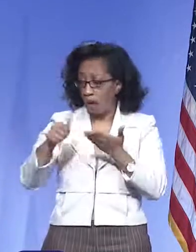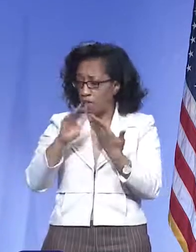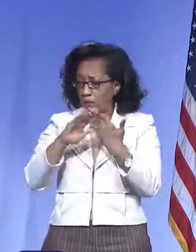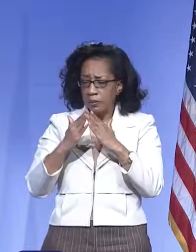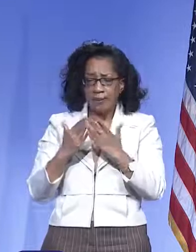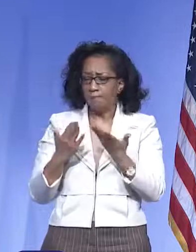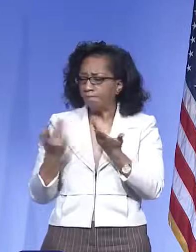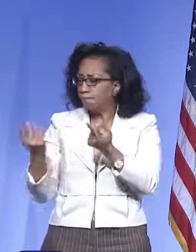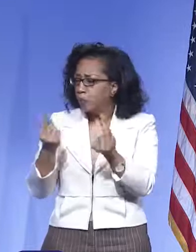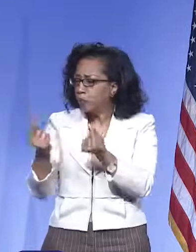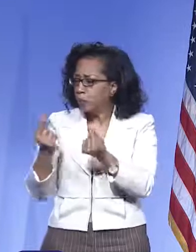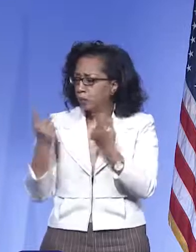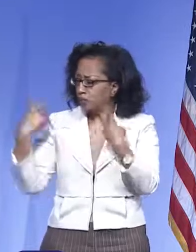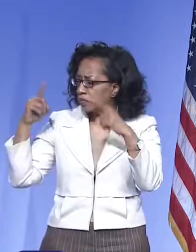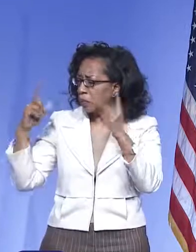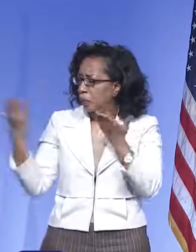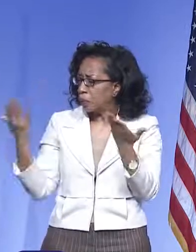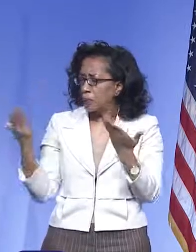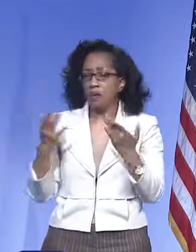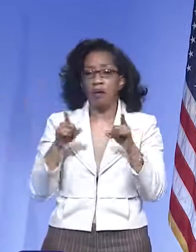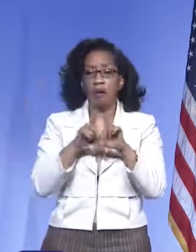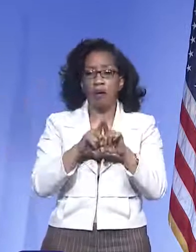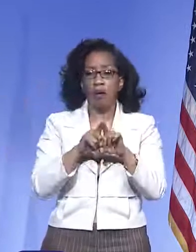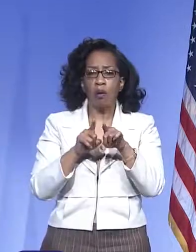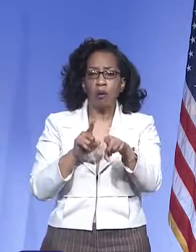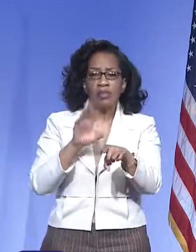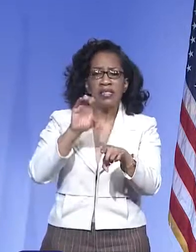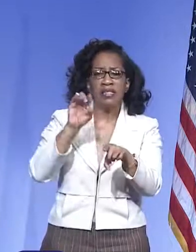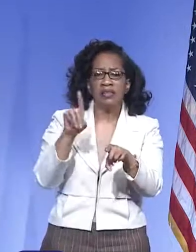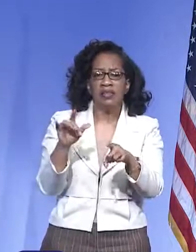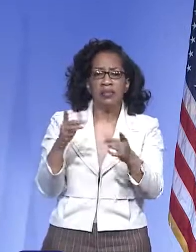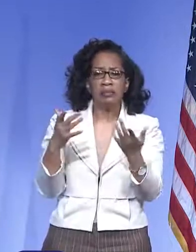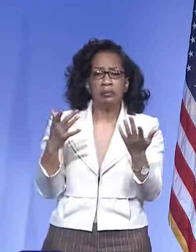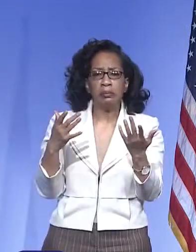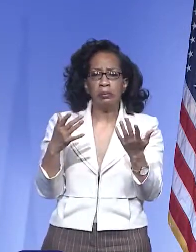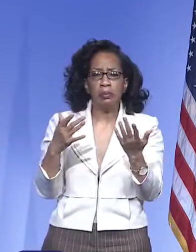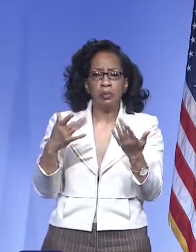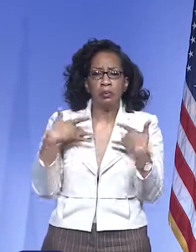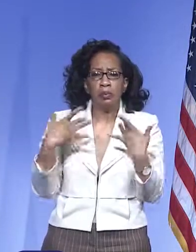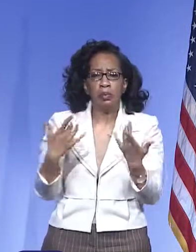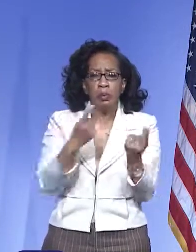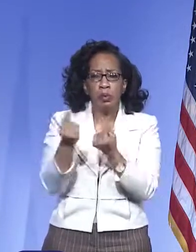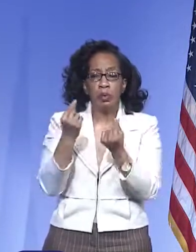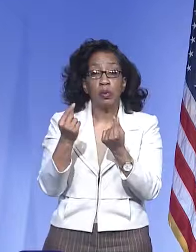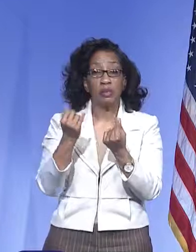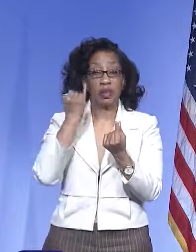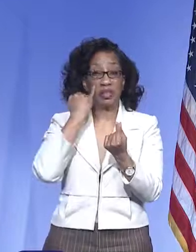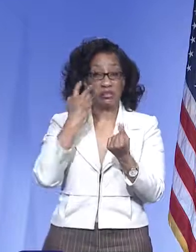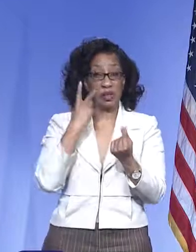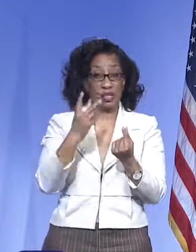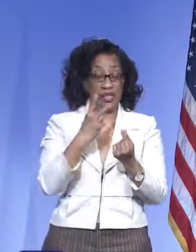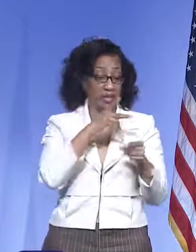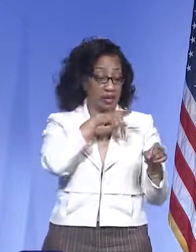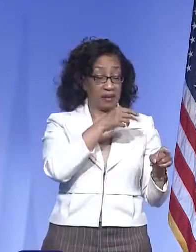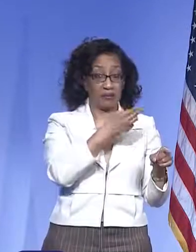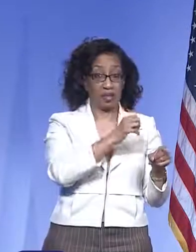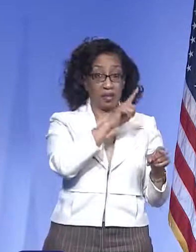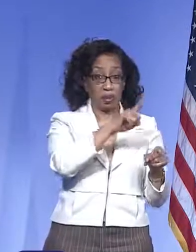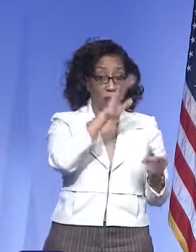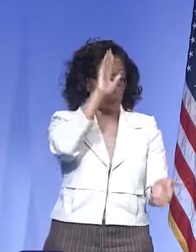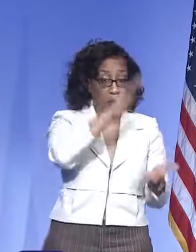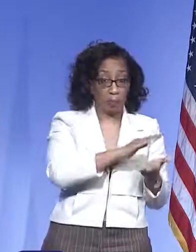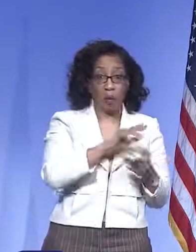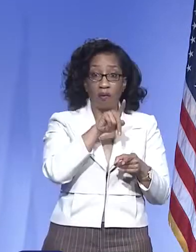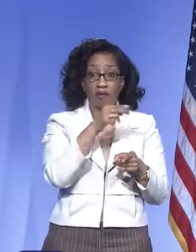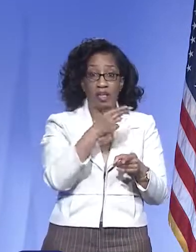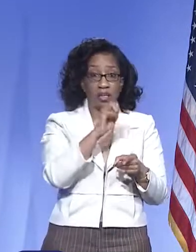We've also heard from the CDC that when you see that first drop in demand from a phase that's in front of you, you should immediately move